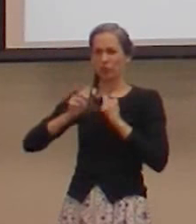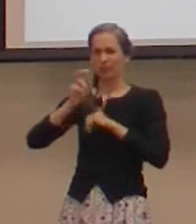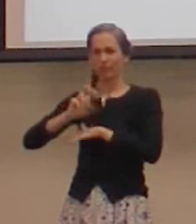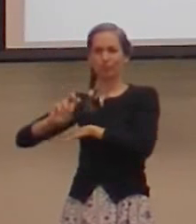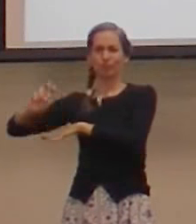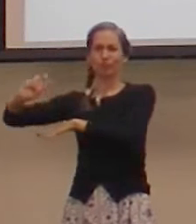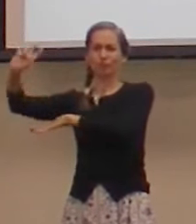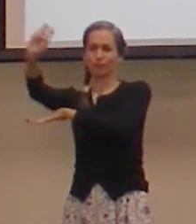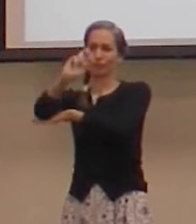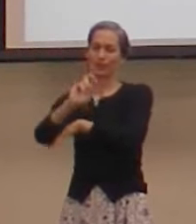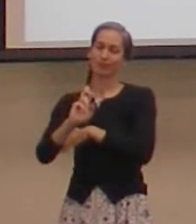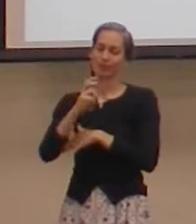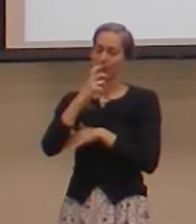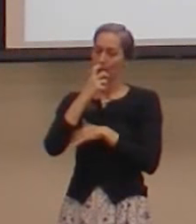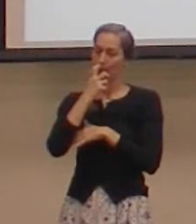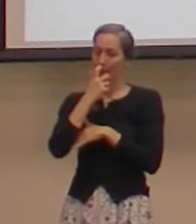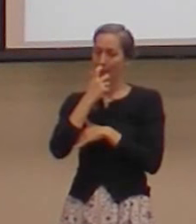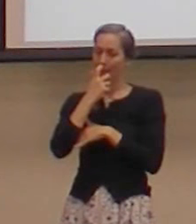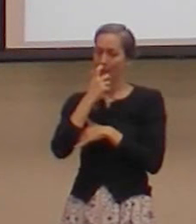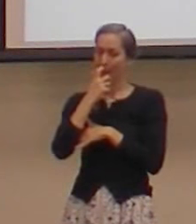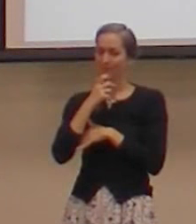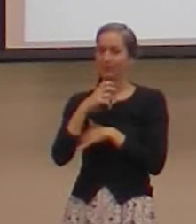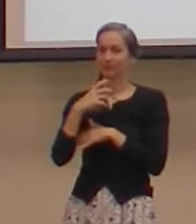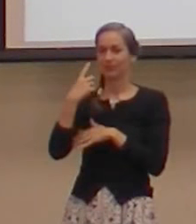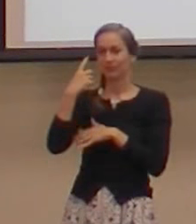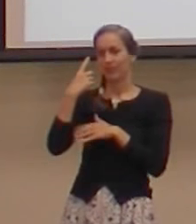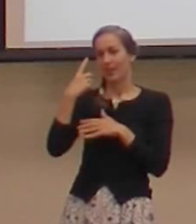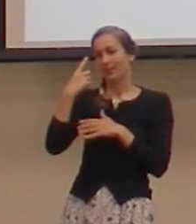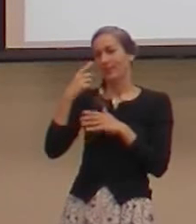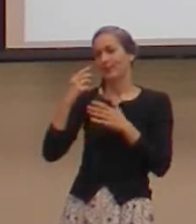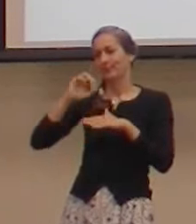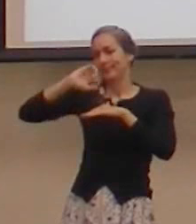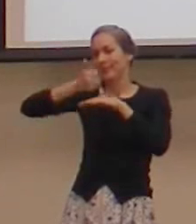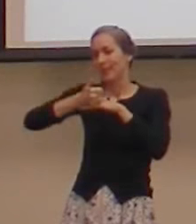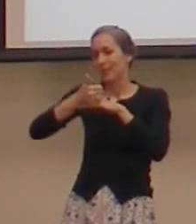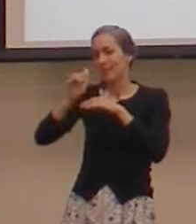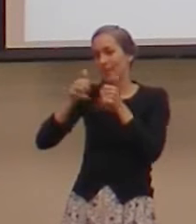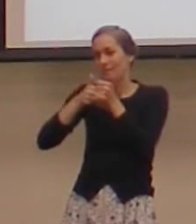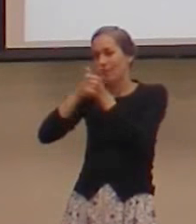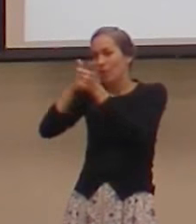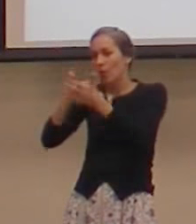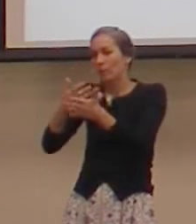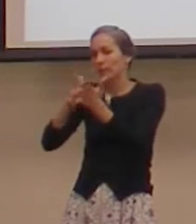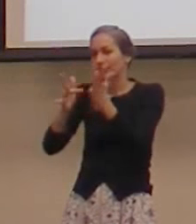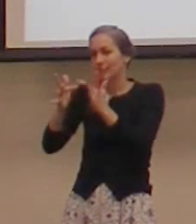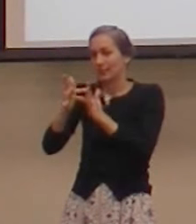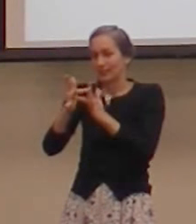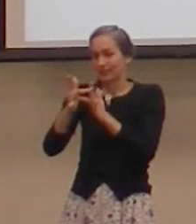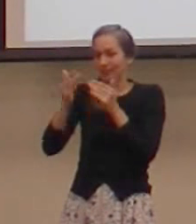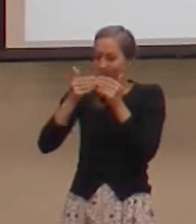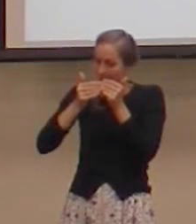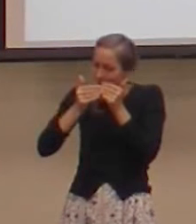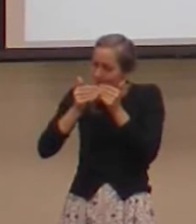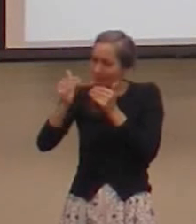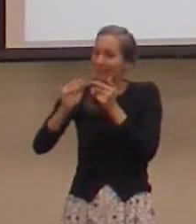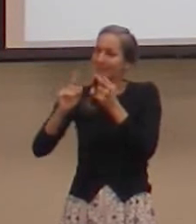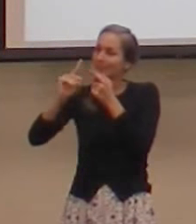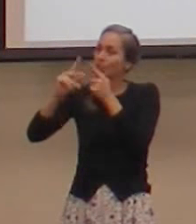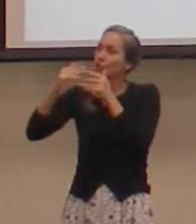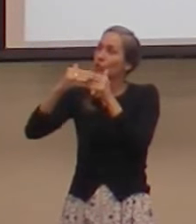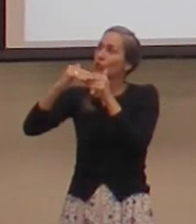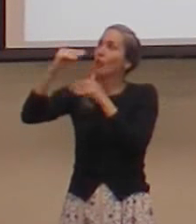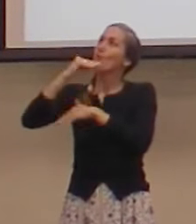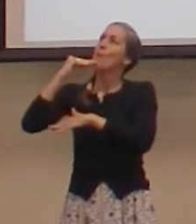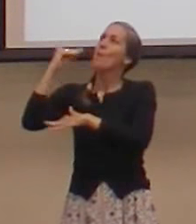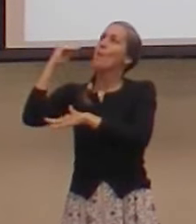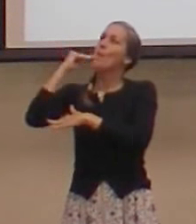them up as lifetime followers of Jesus from now till the day that Jesus calls them home. And so I'm excited